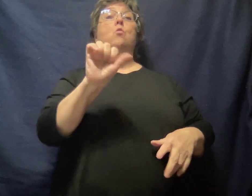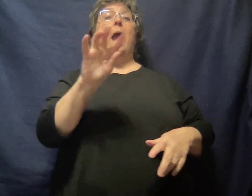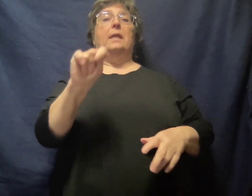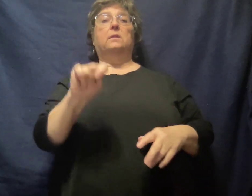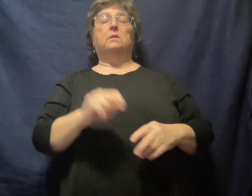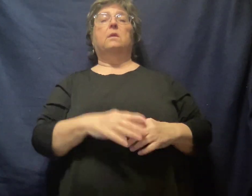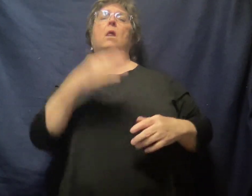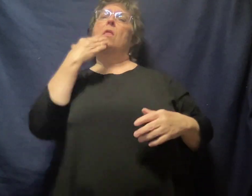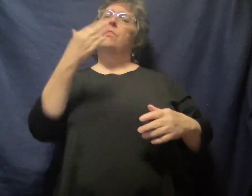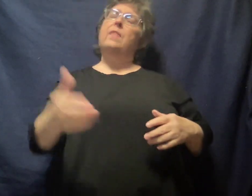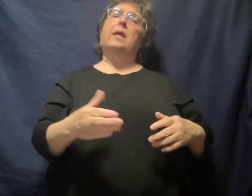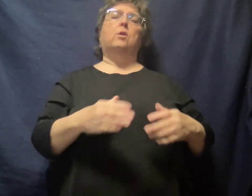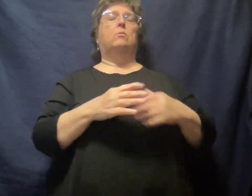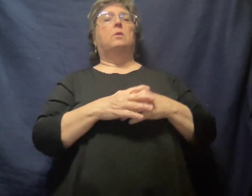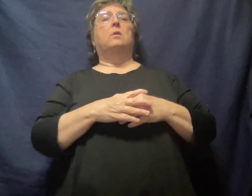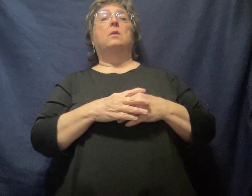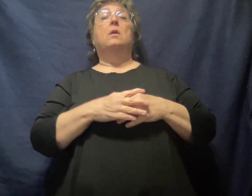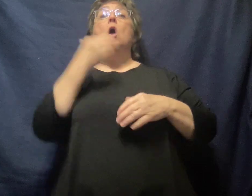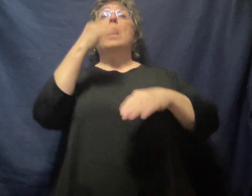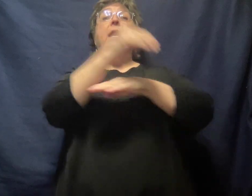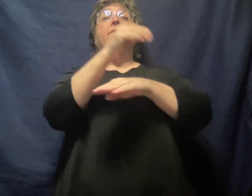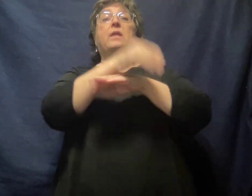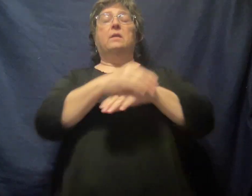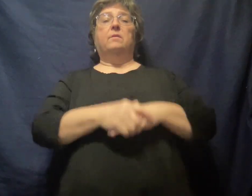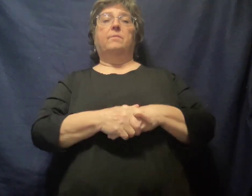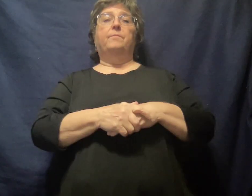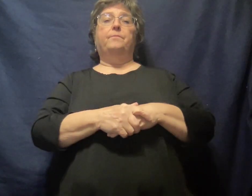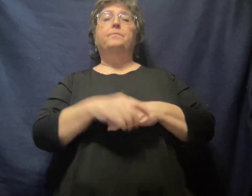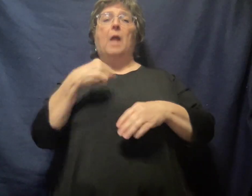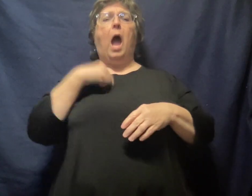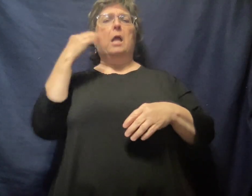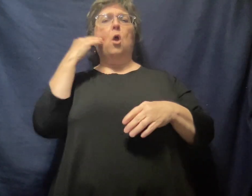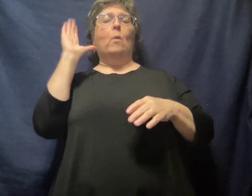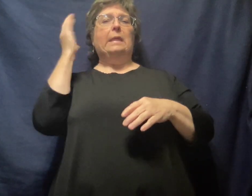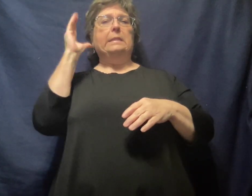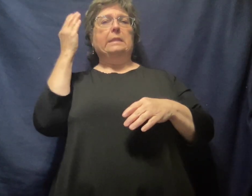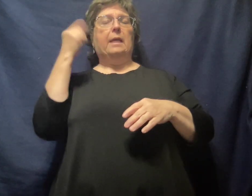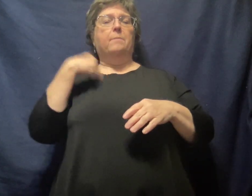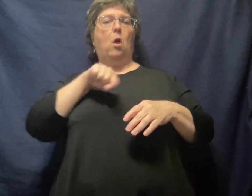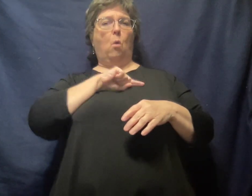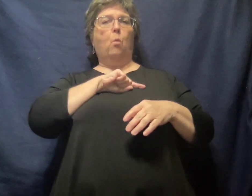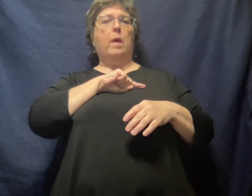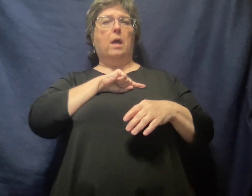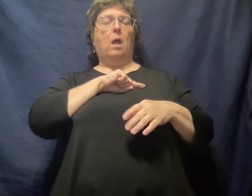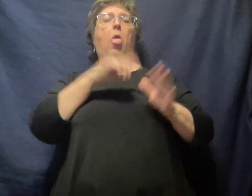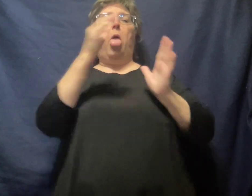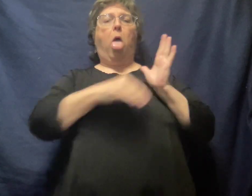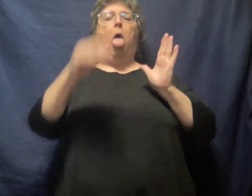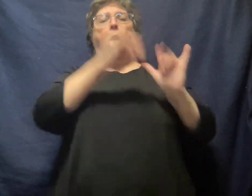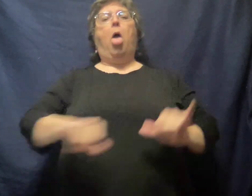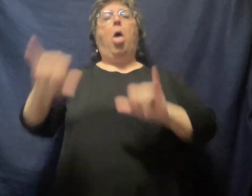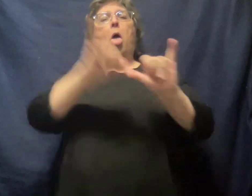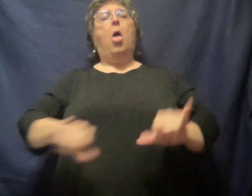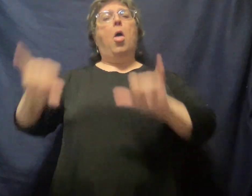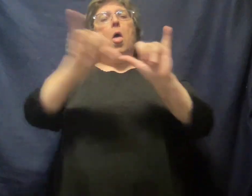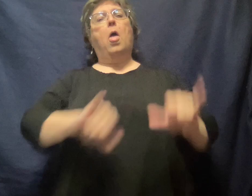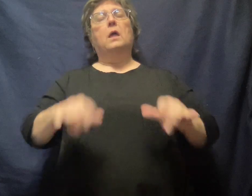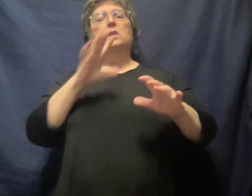Thank you, County Executive. Good evening, everyone. I know it may sound like we're repeating the broken record here, but